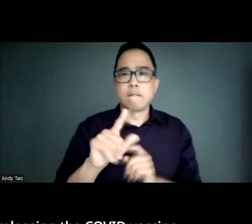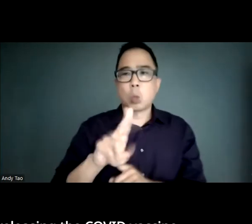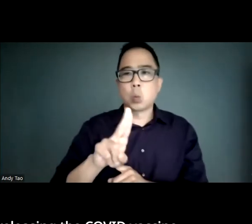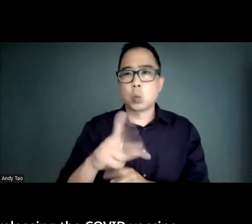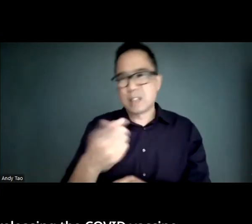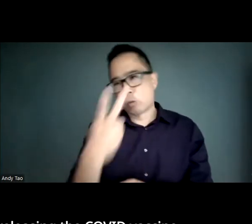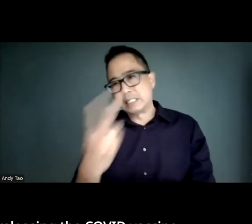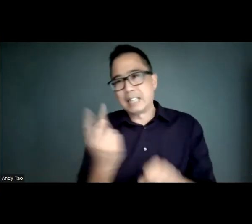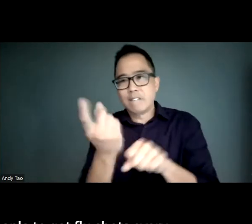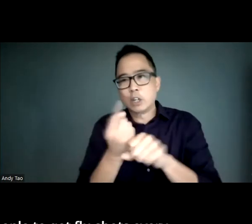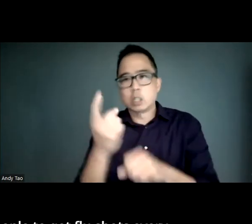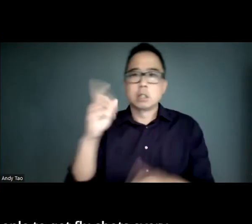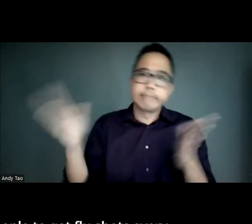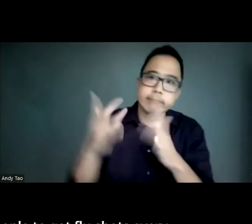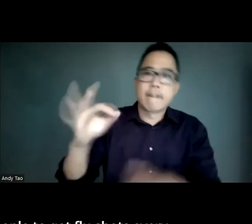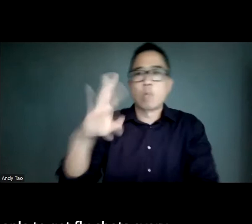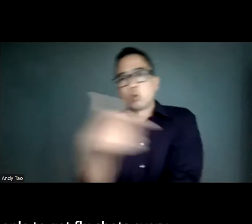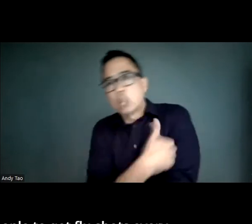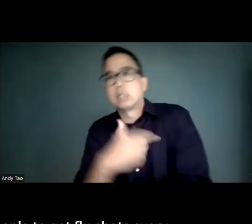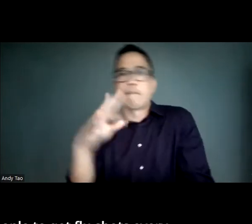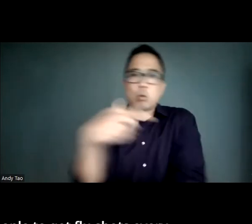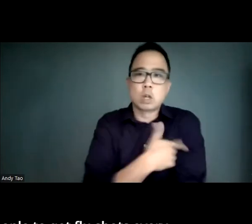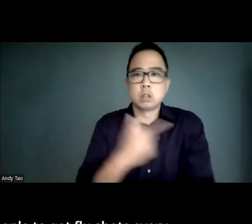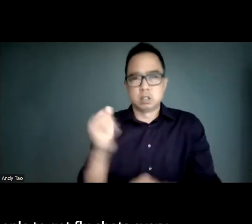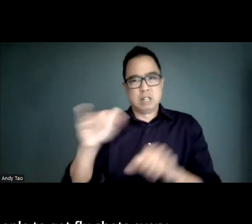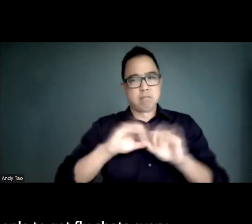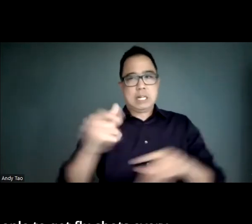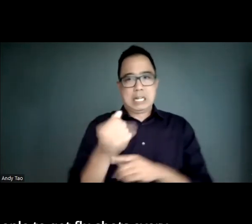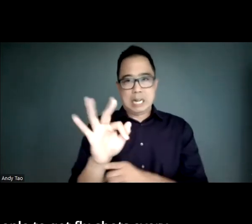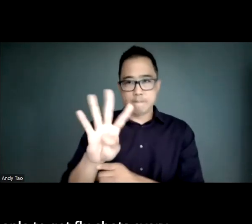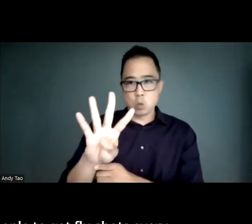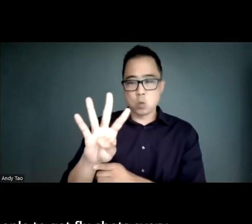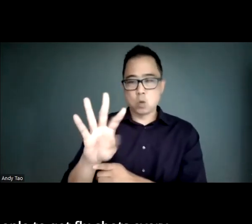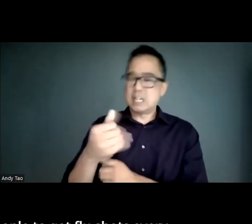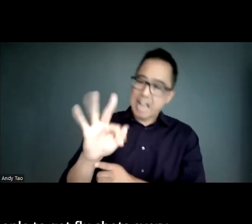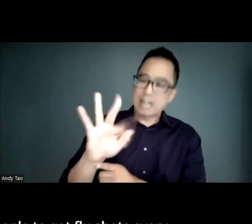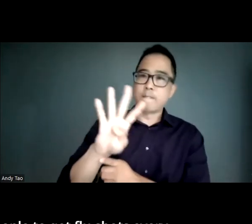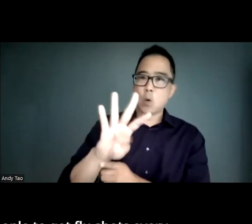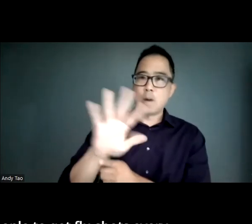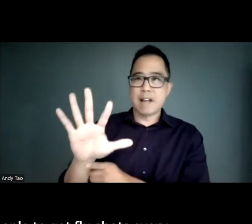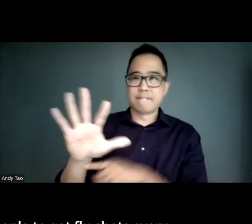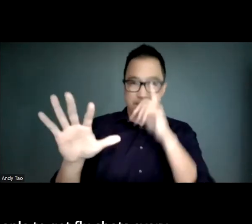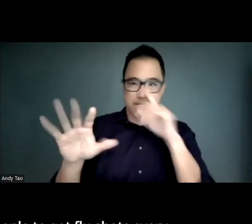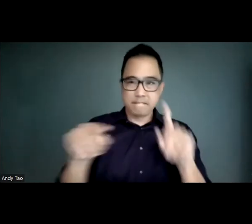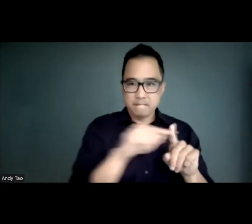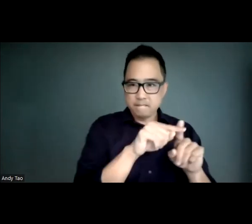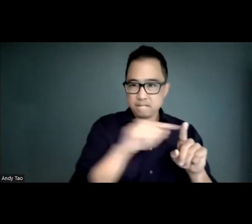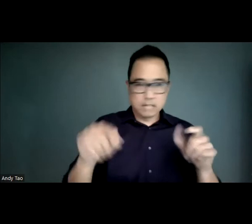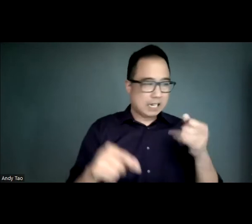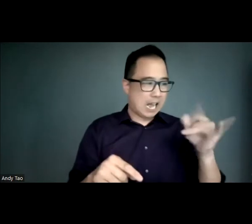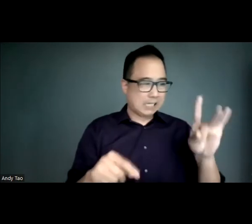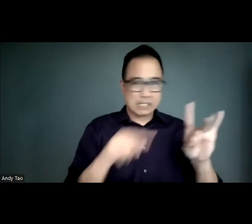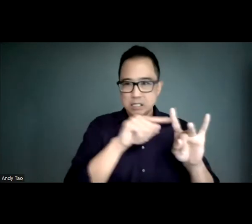1945. So if you're thinking what this look may have looked like, the government in 1945 was how the government